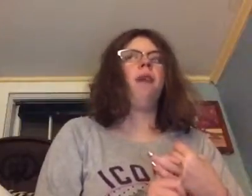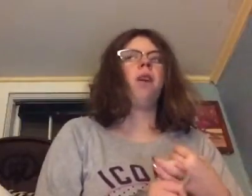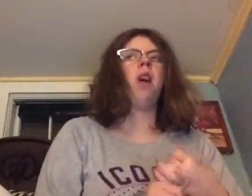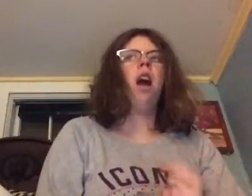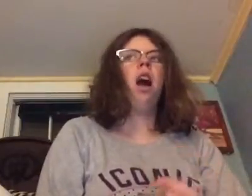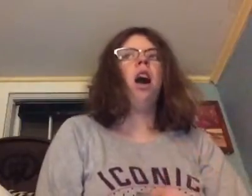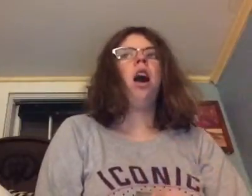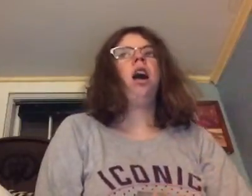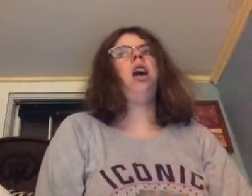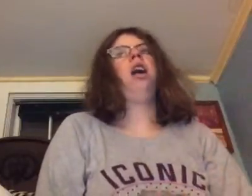whatever.